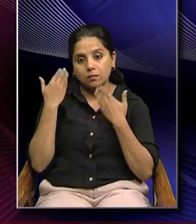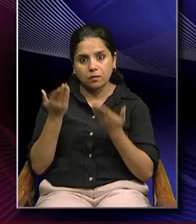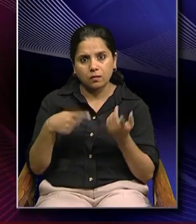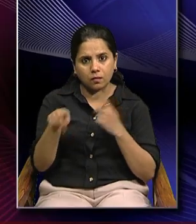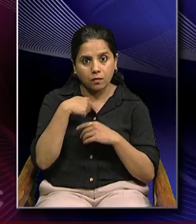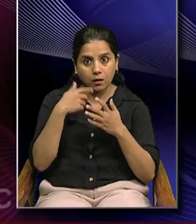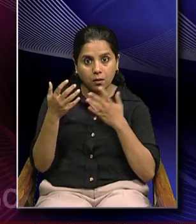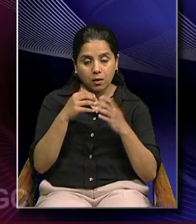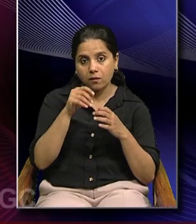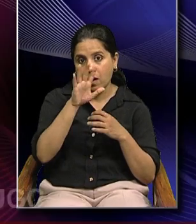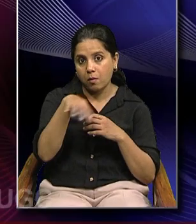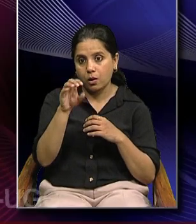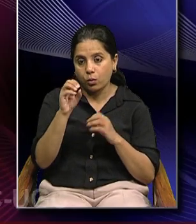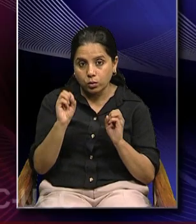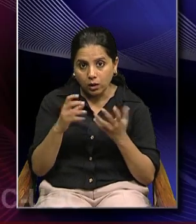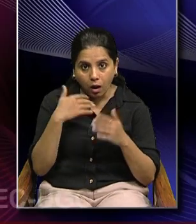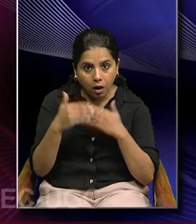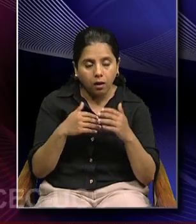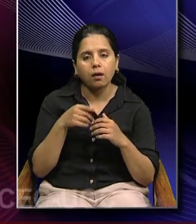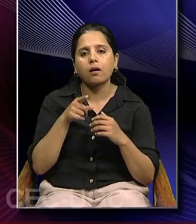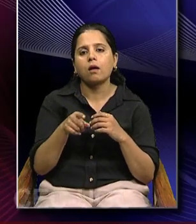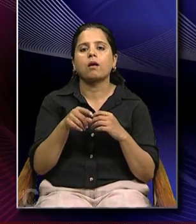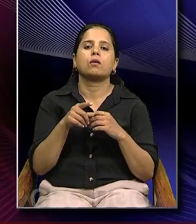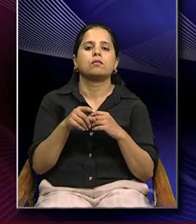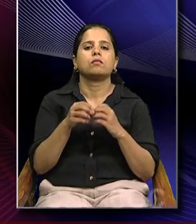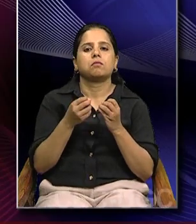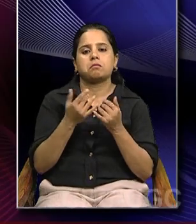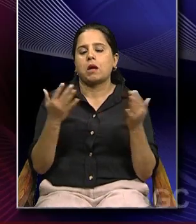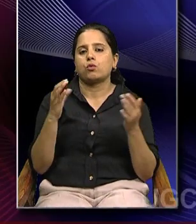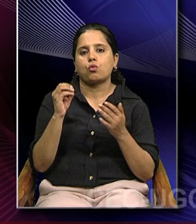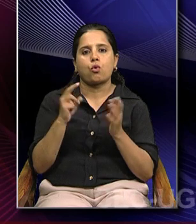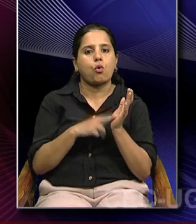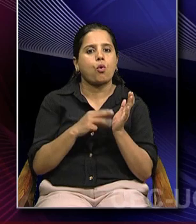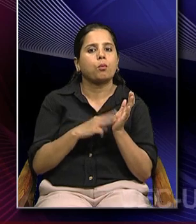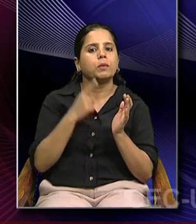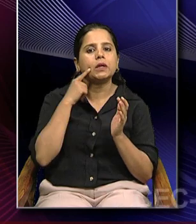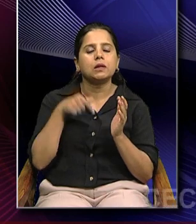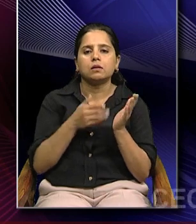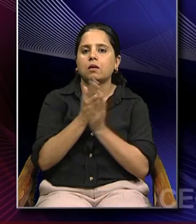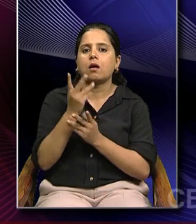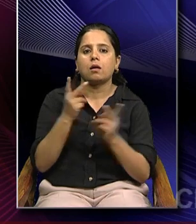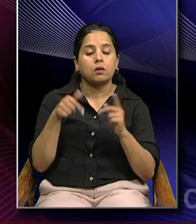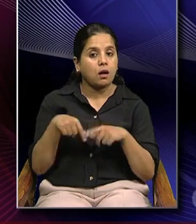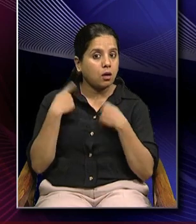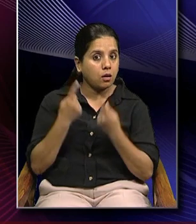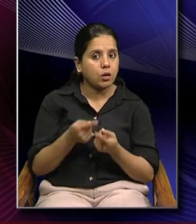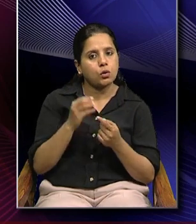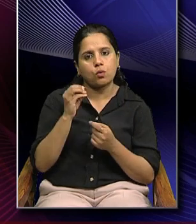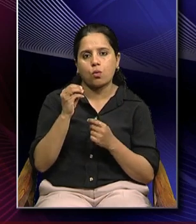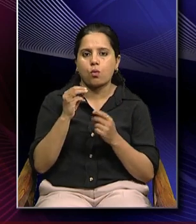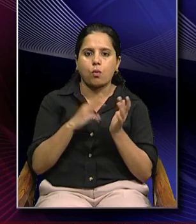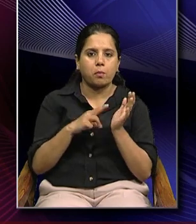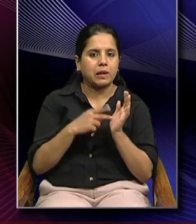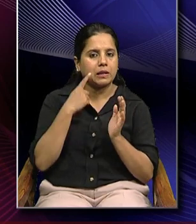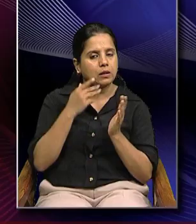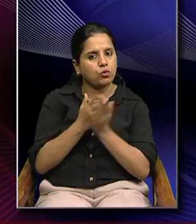to marketing 5.0, it became omnidirectional, and till date I would say now it has become omnidirectional,